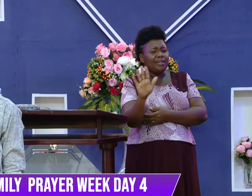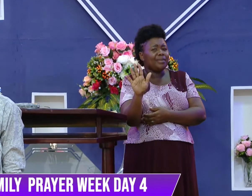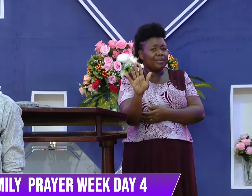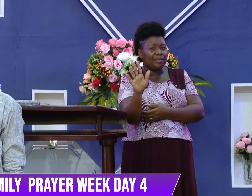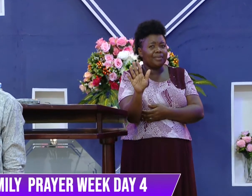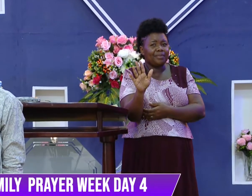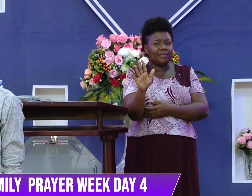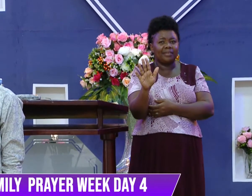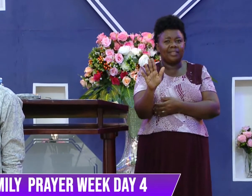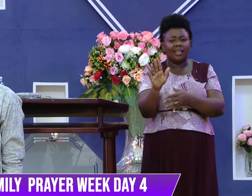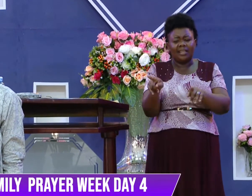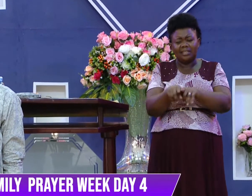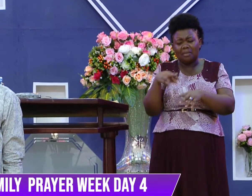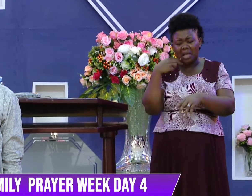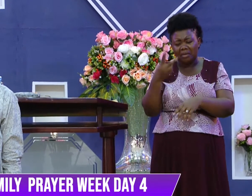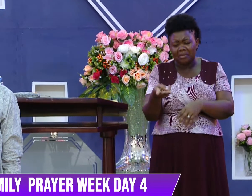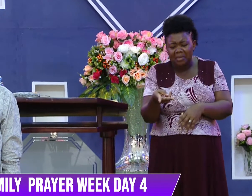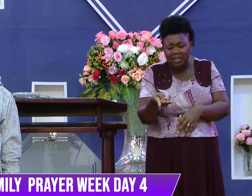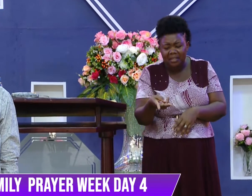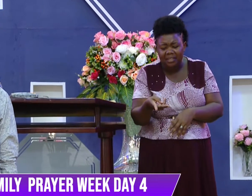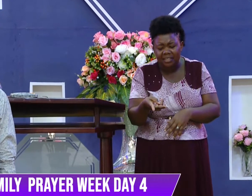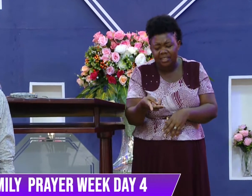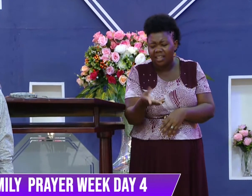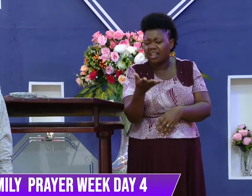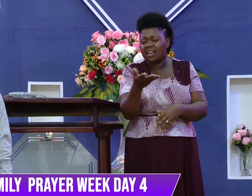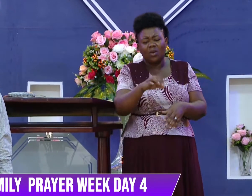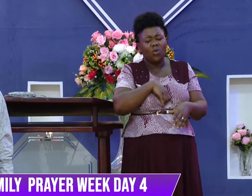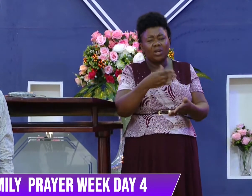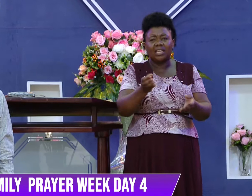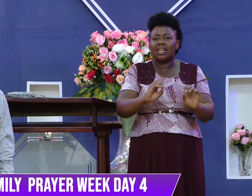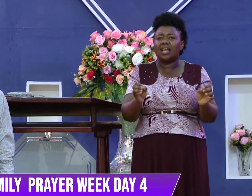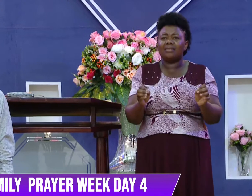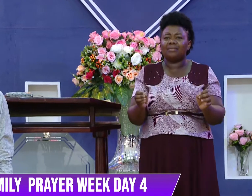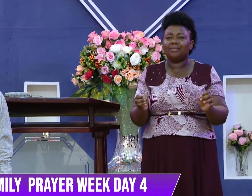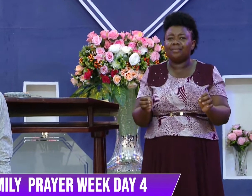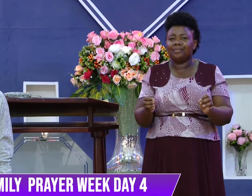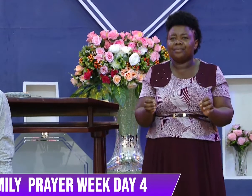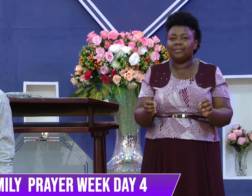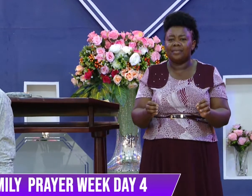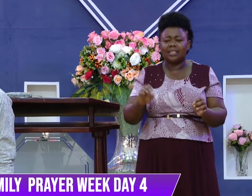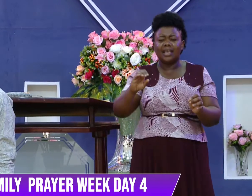money yours? I also saw the money. It didn't have the